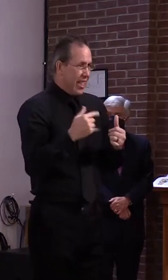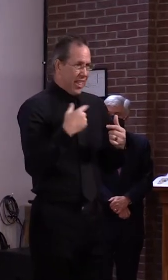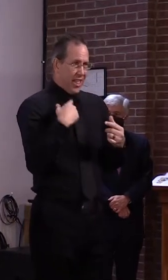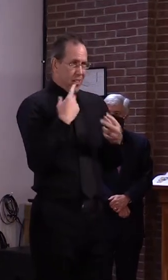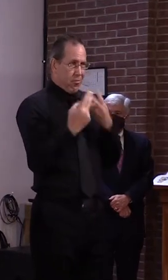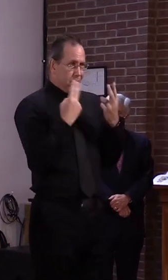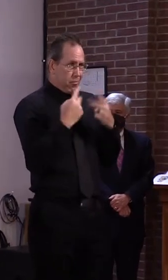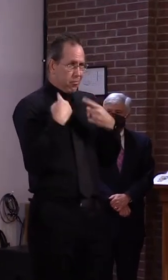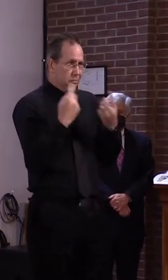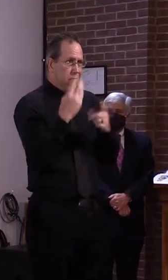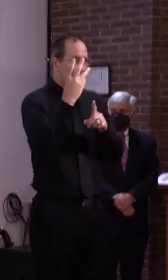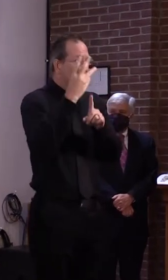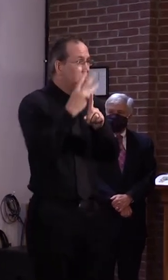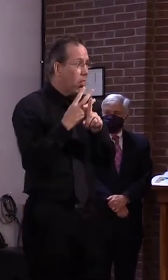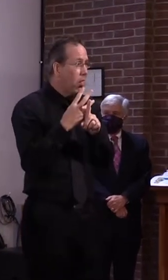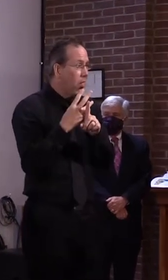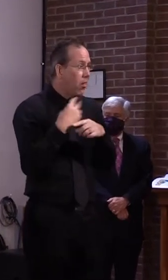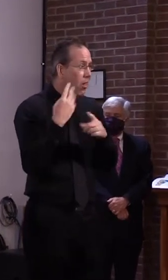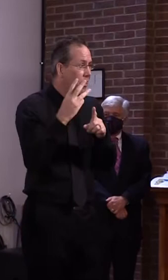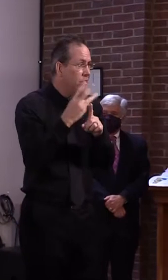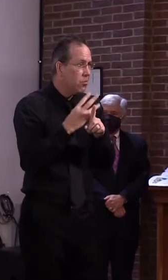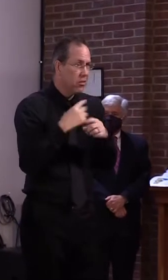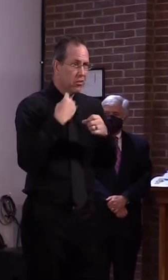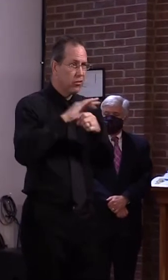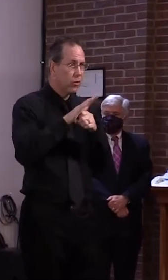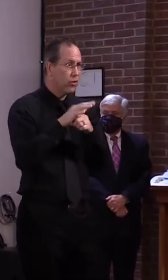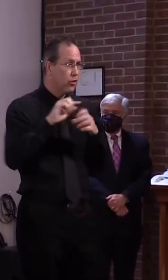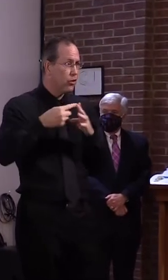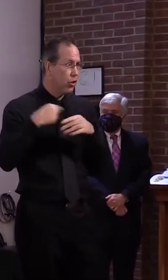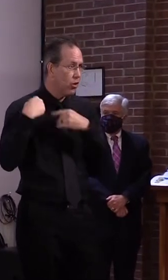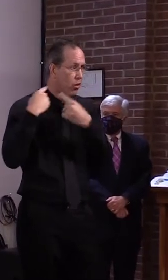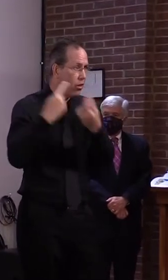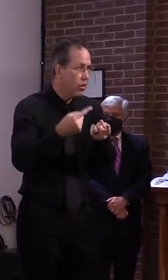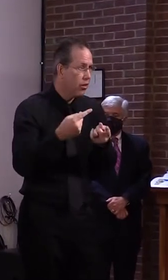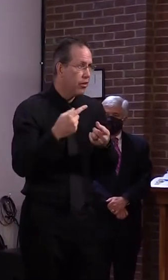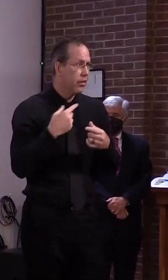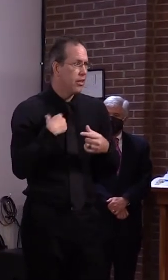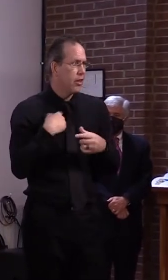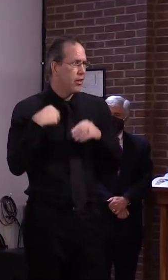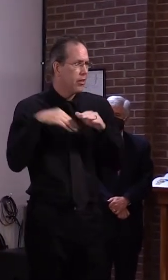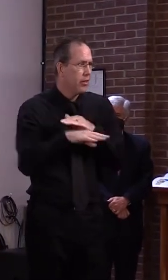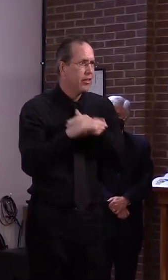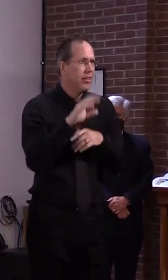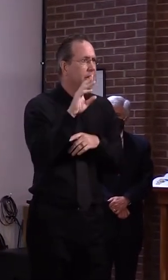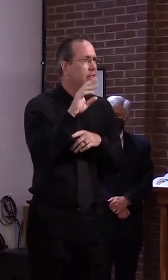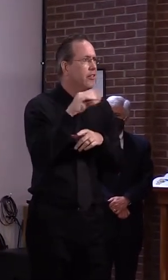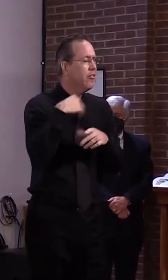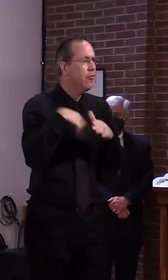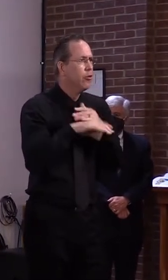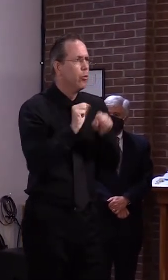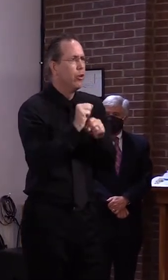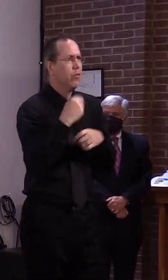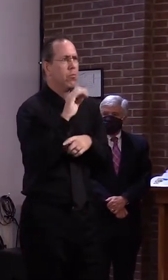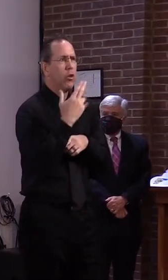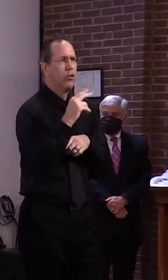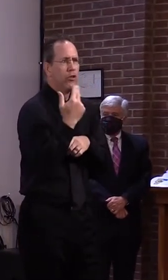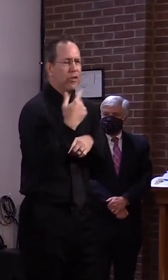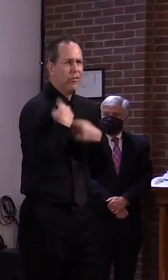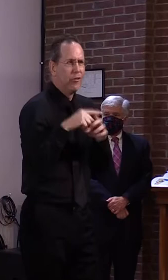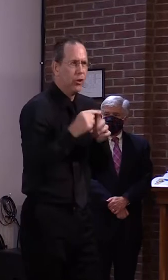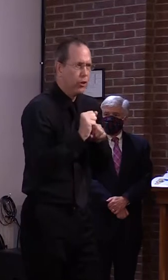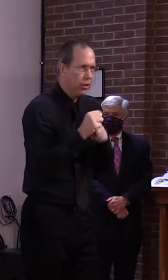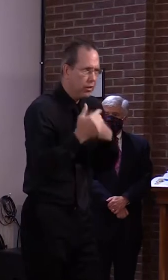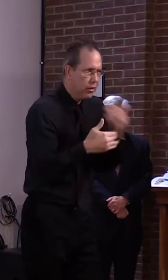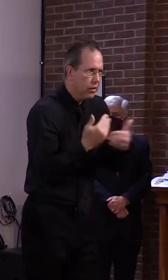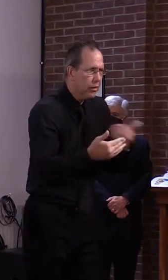an emergency order standpoint. That was March 13th. So less than 6 months. That was 3 months ago when we